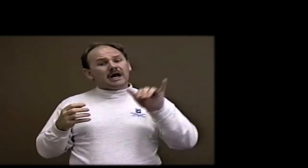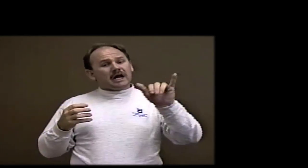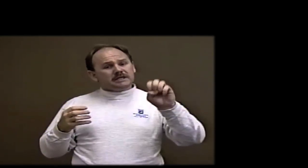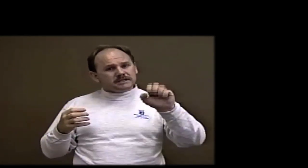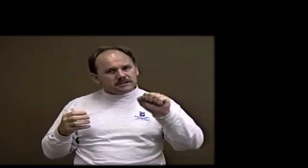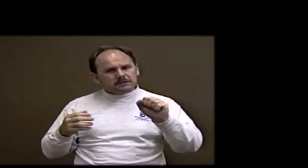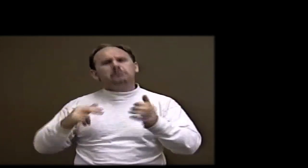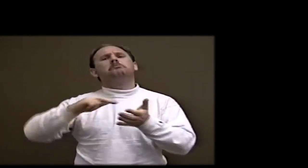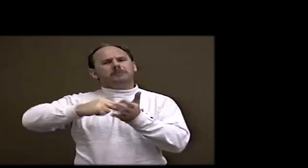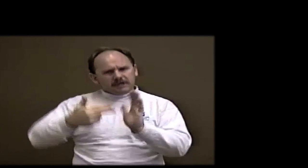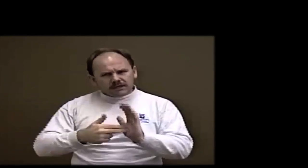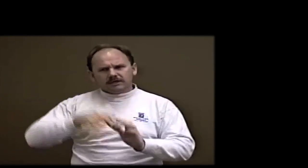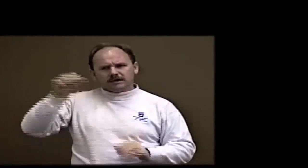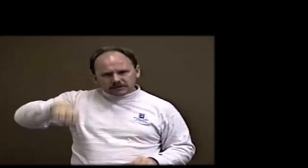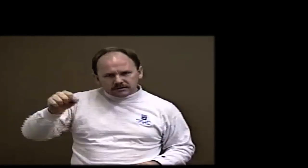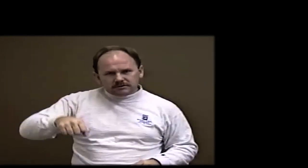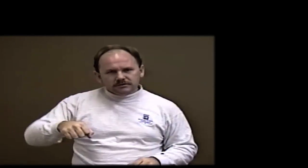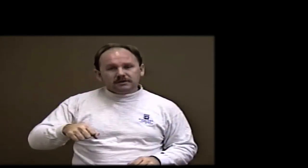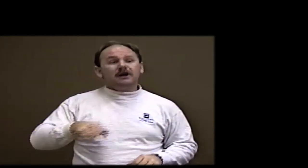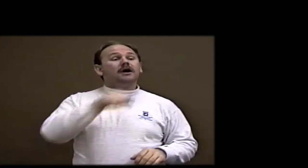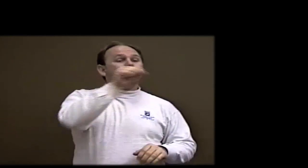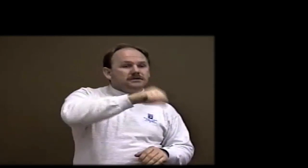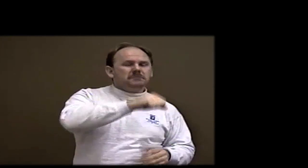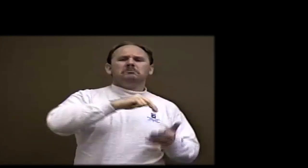into bilingualism began.